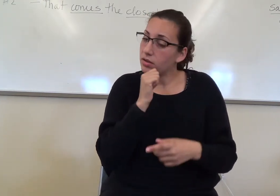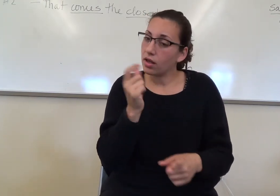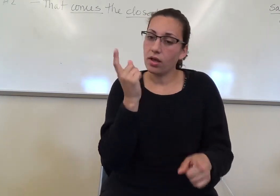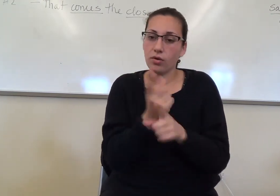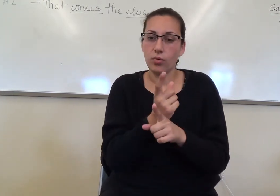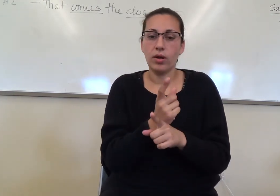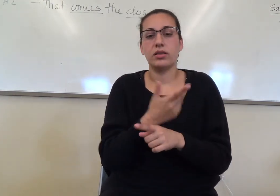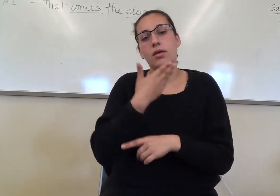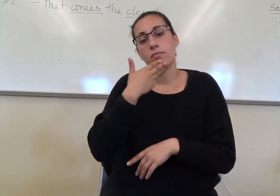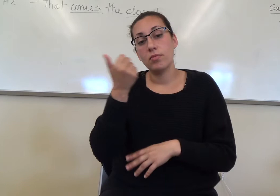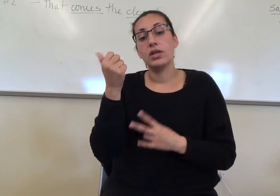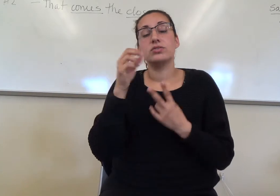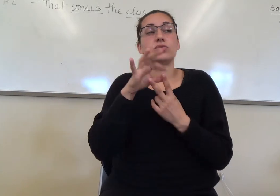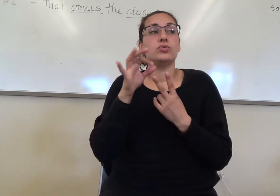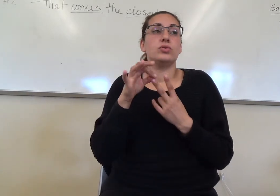choice. Okay.